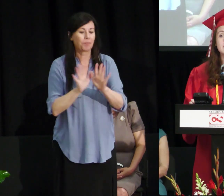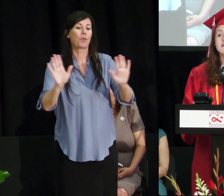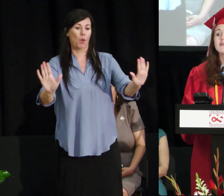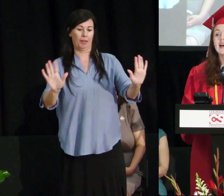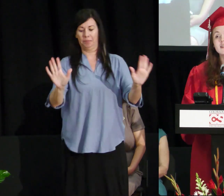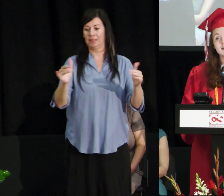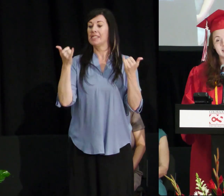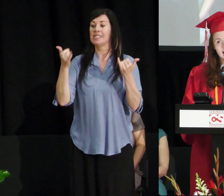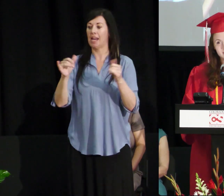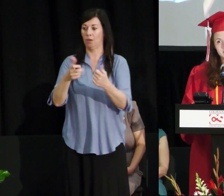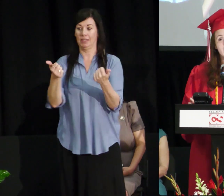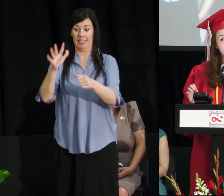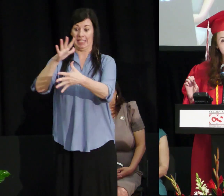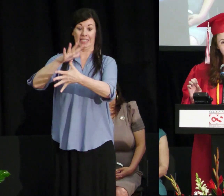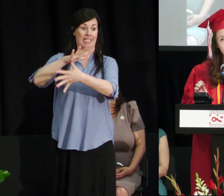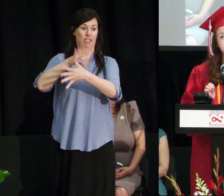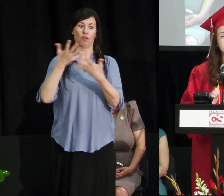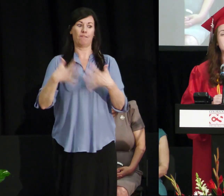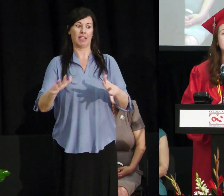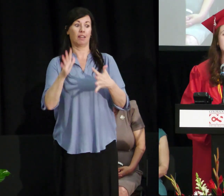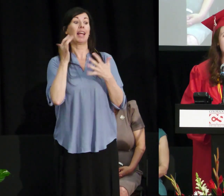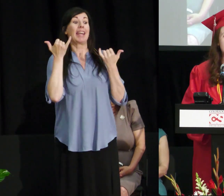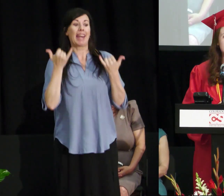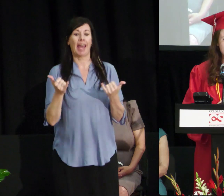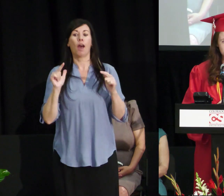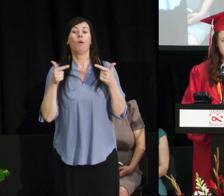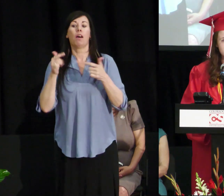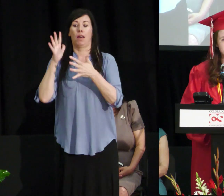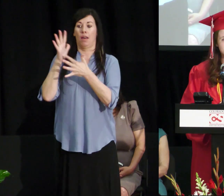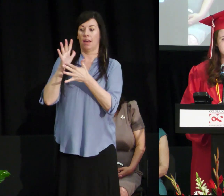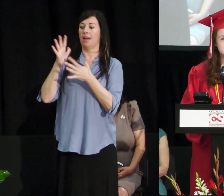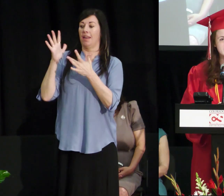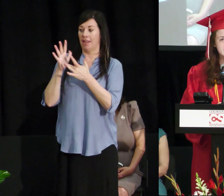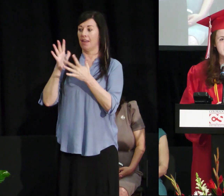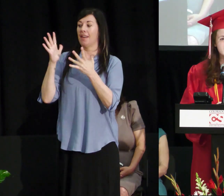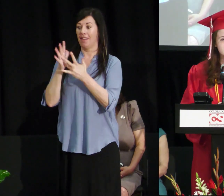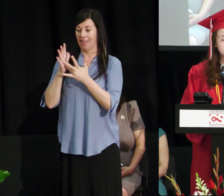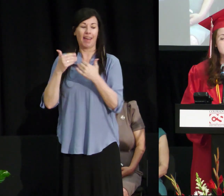so now for you younger classmen, I also have some advice for you.